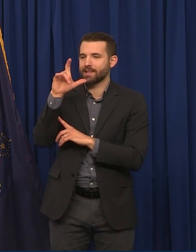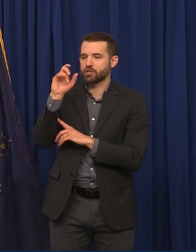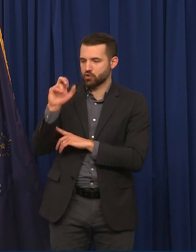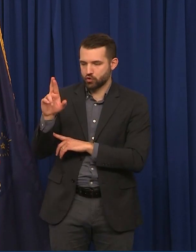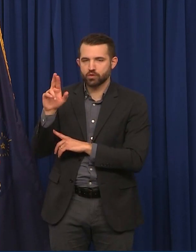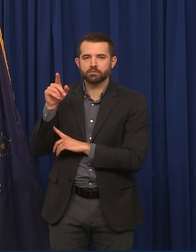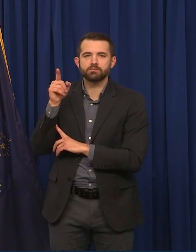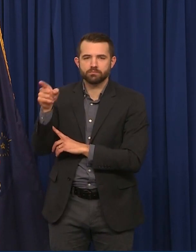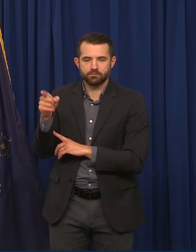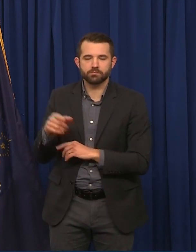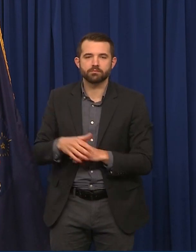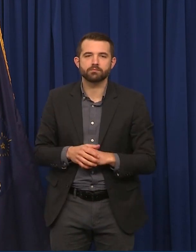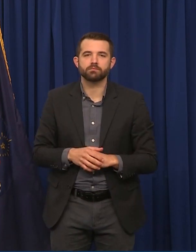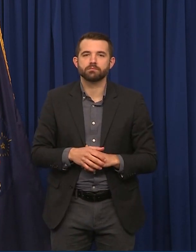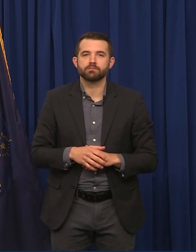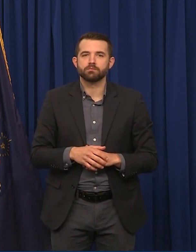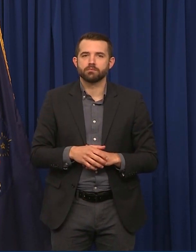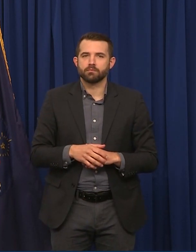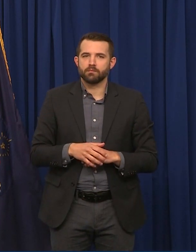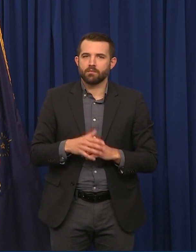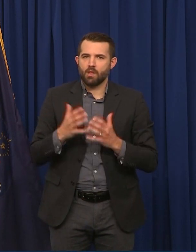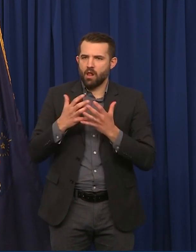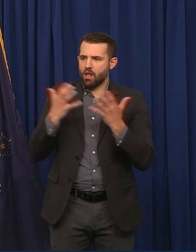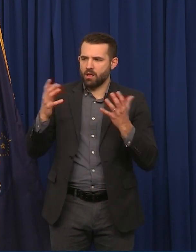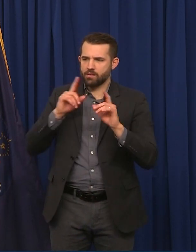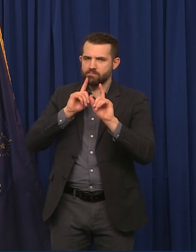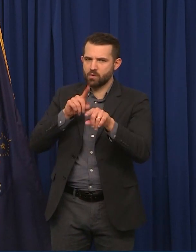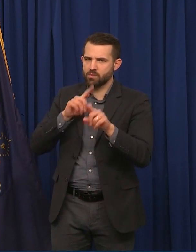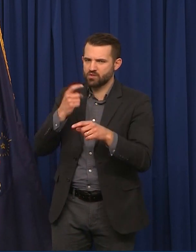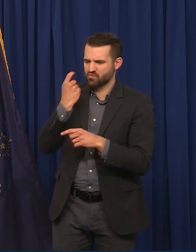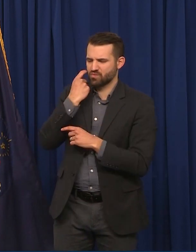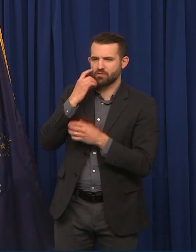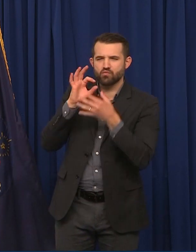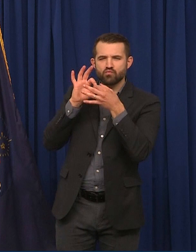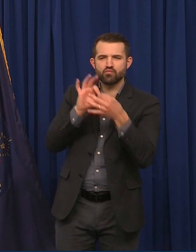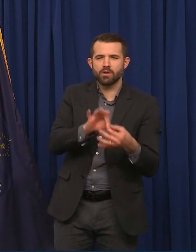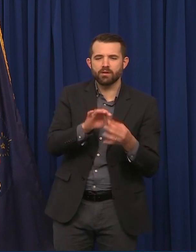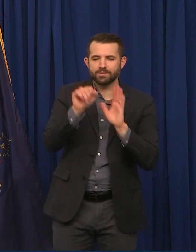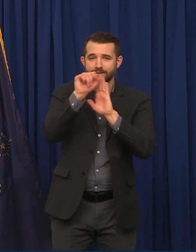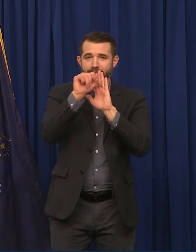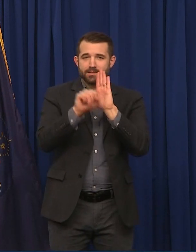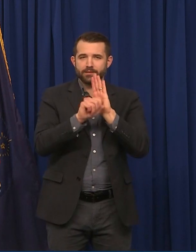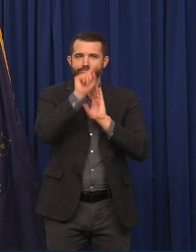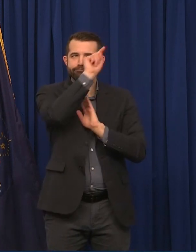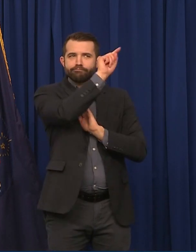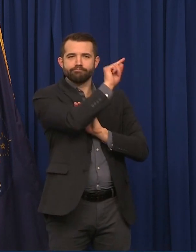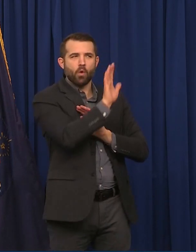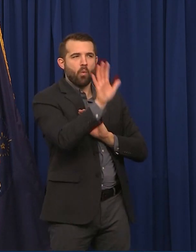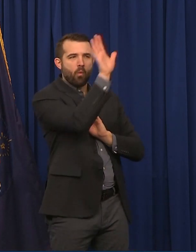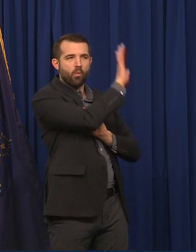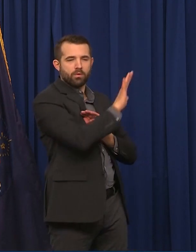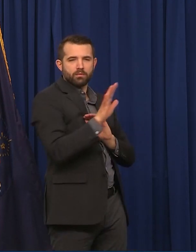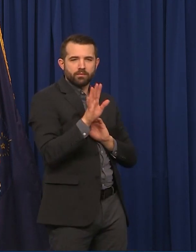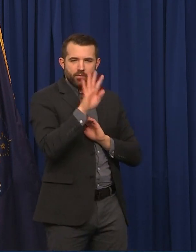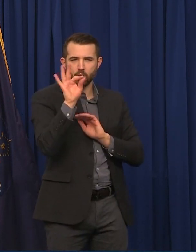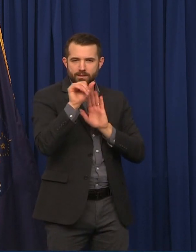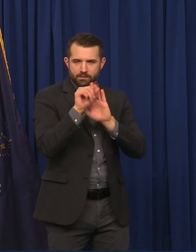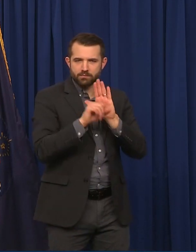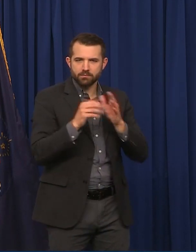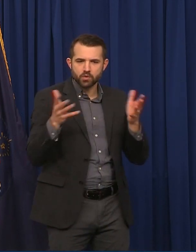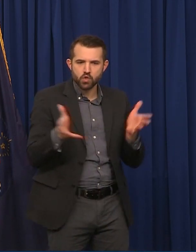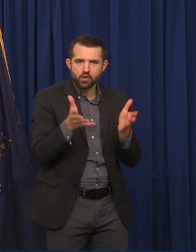there's been a lot of reporting about states as they try to bolster their stocks